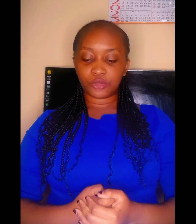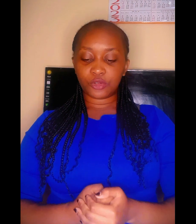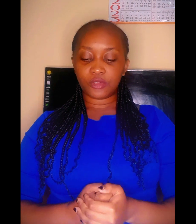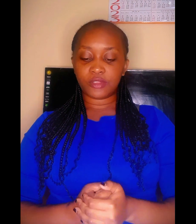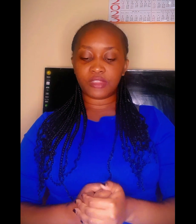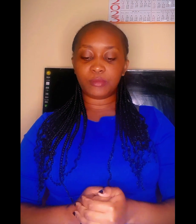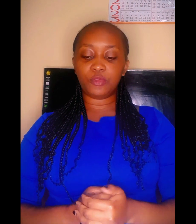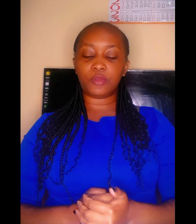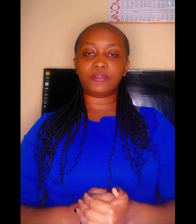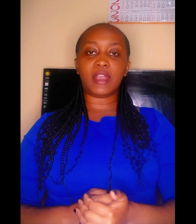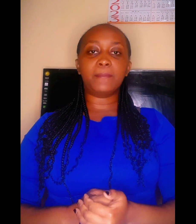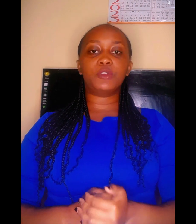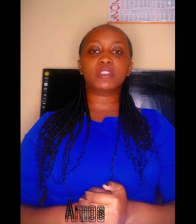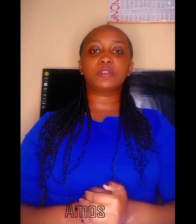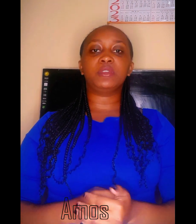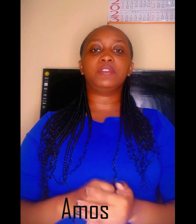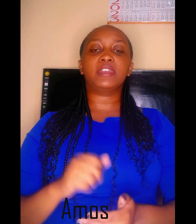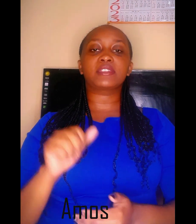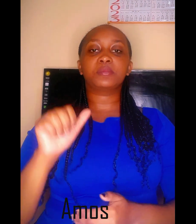Also, the book of Amos, we fingerspell